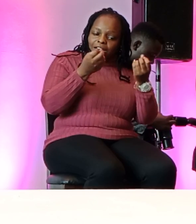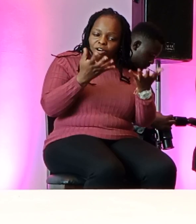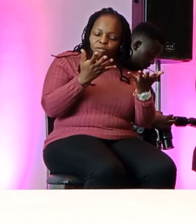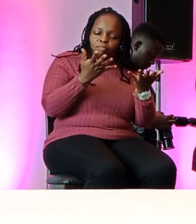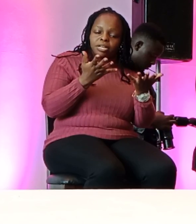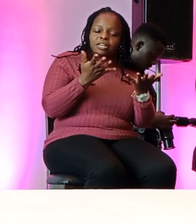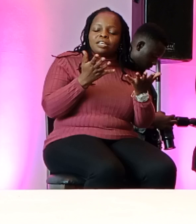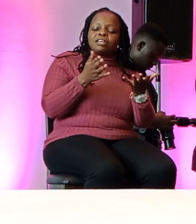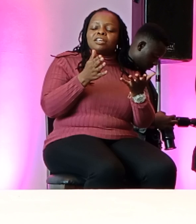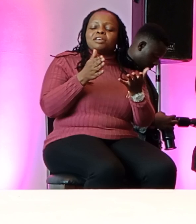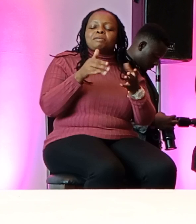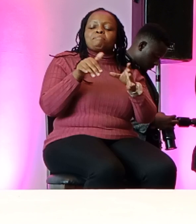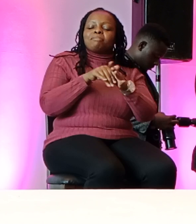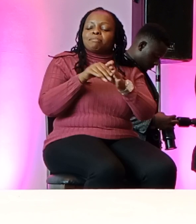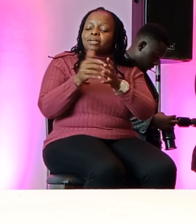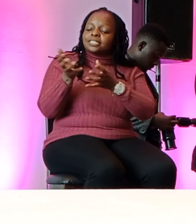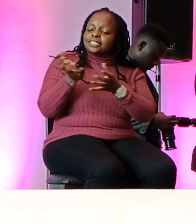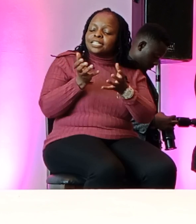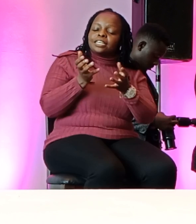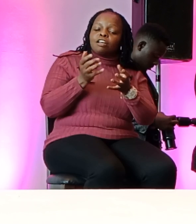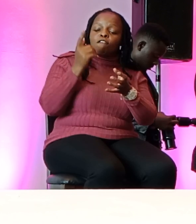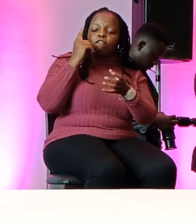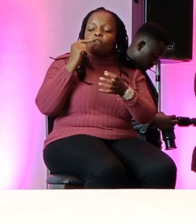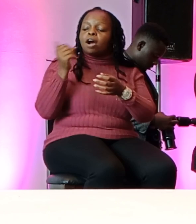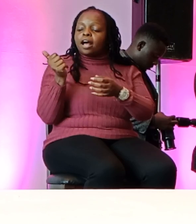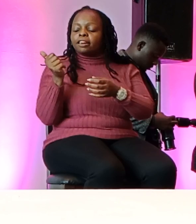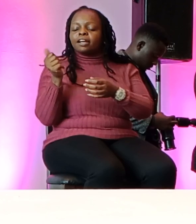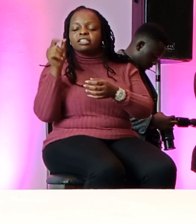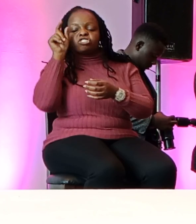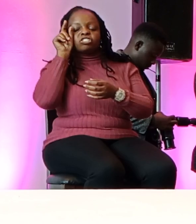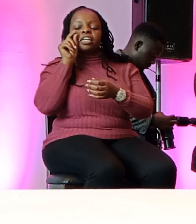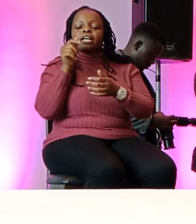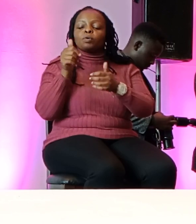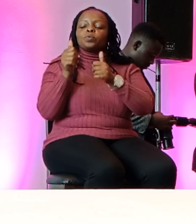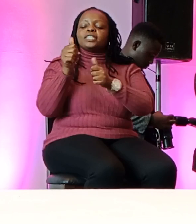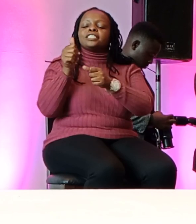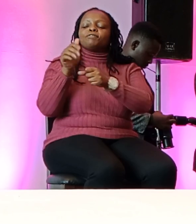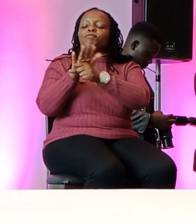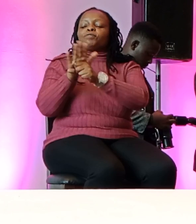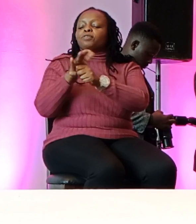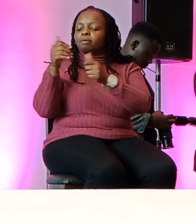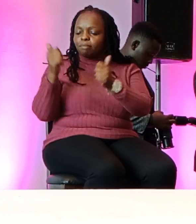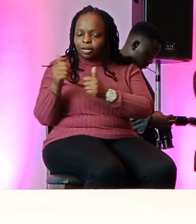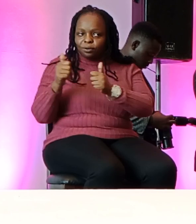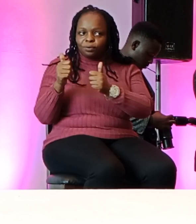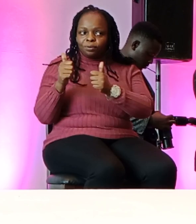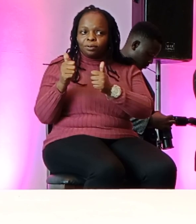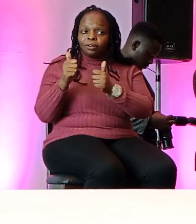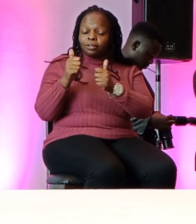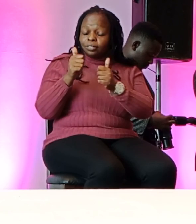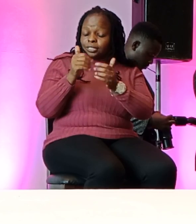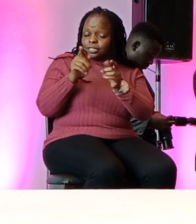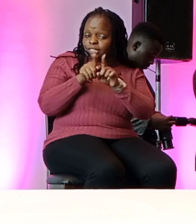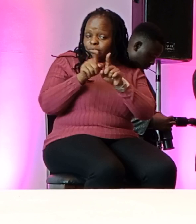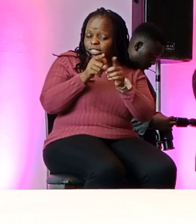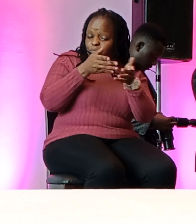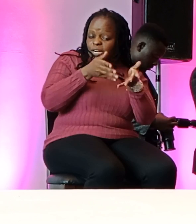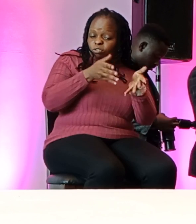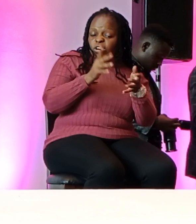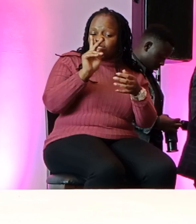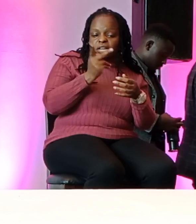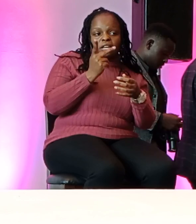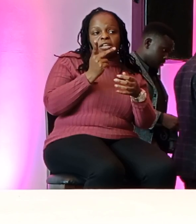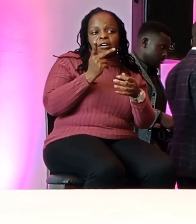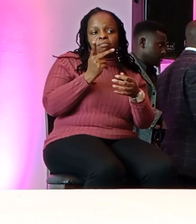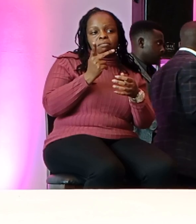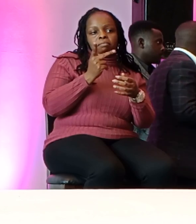more members you need for the disadvantaged gender, which in Kenya, at the present day, is the female